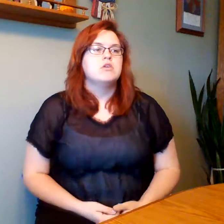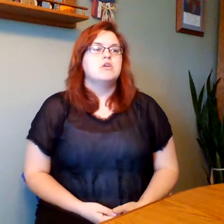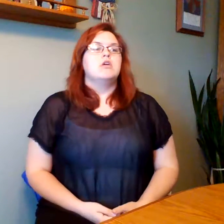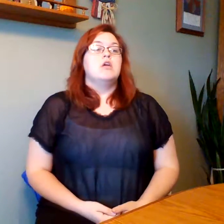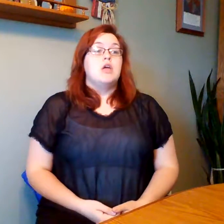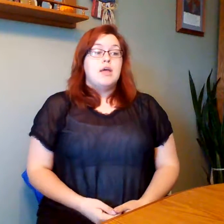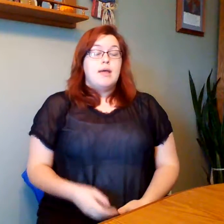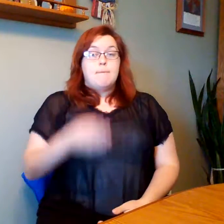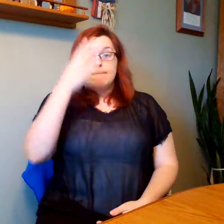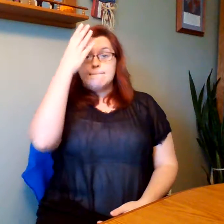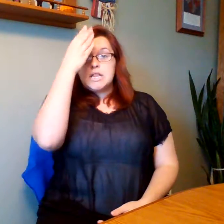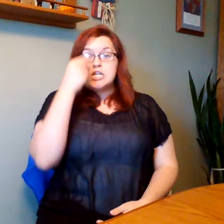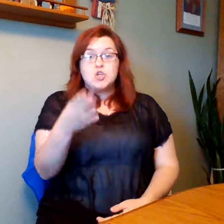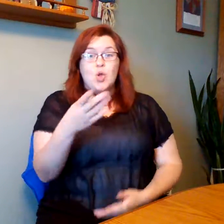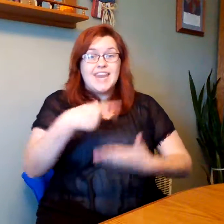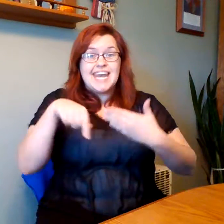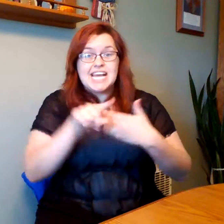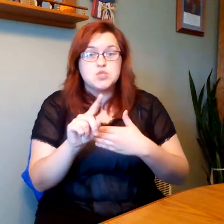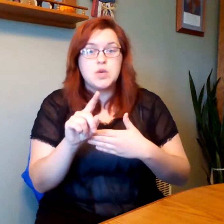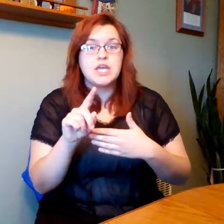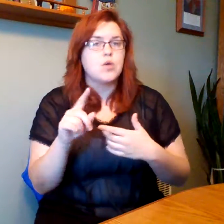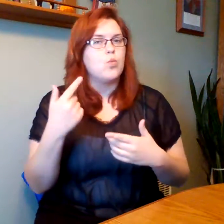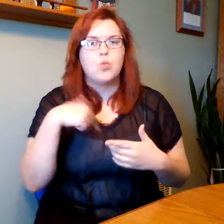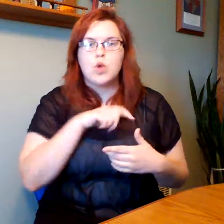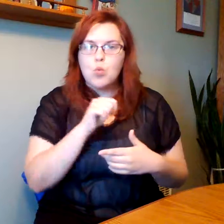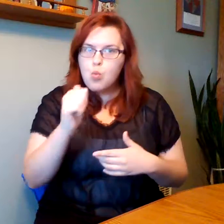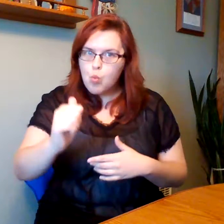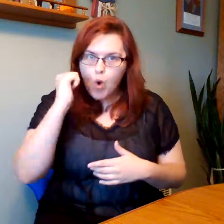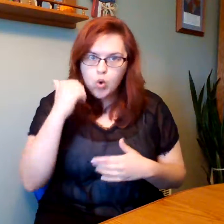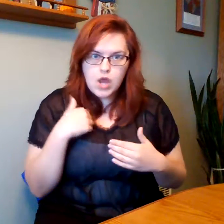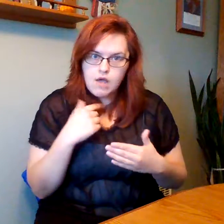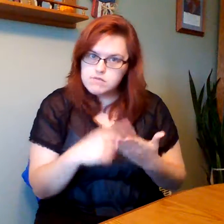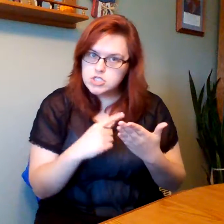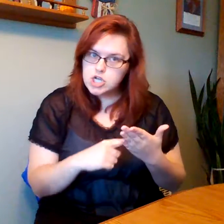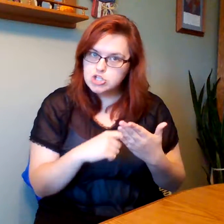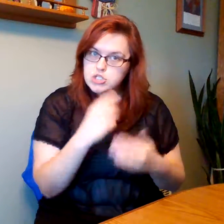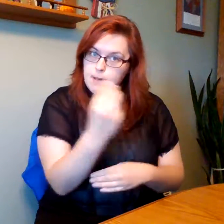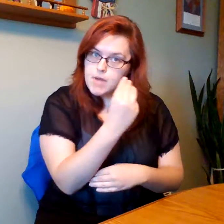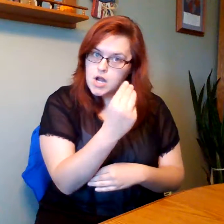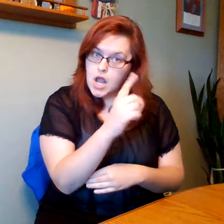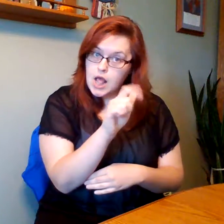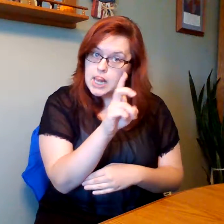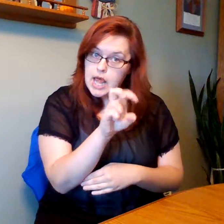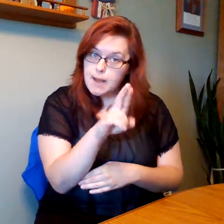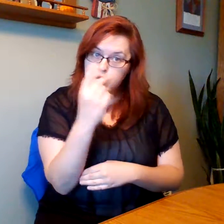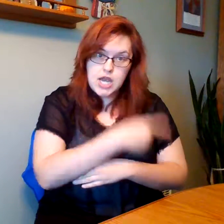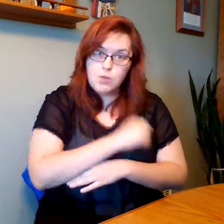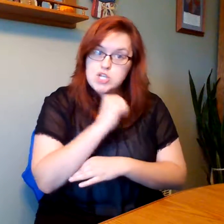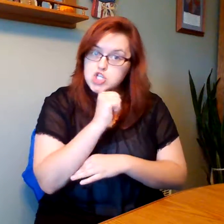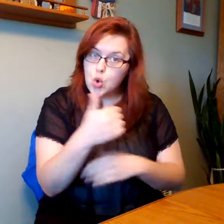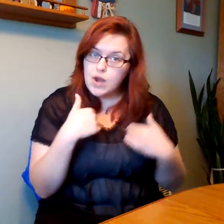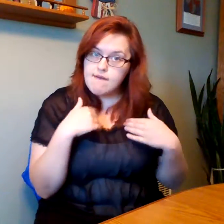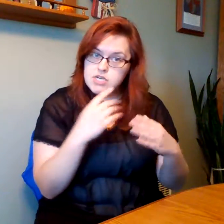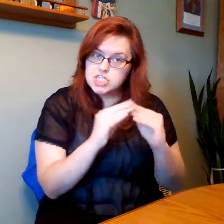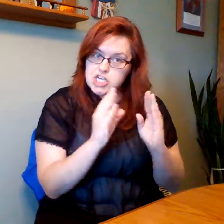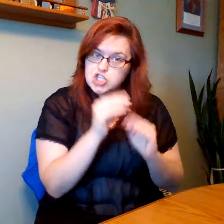won't be discussion sections on Labor Day, but on Tuesday, the 4th, discussion sections will begin. So we've got lectures, we've